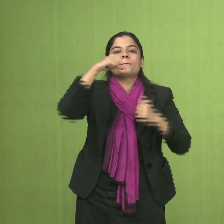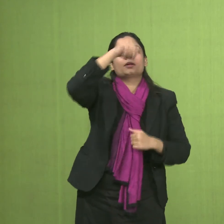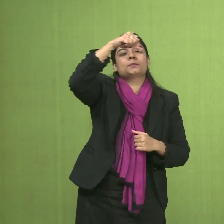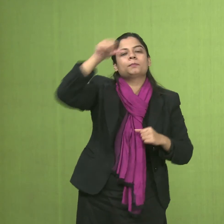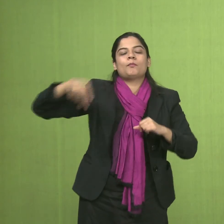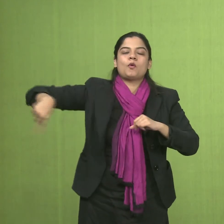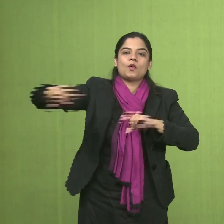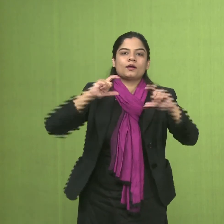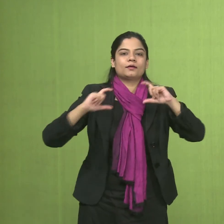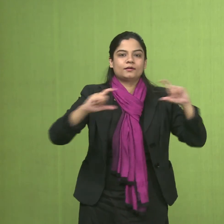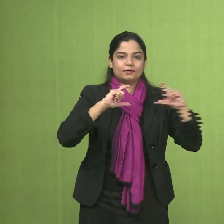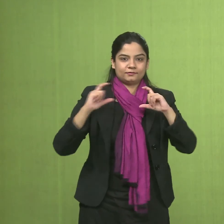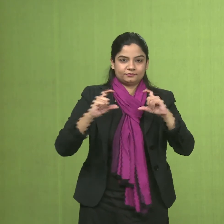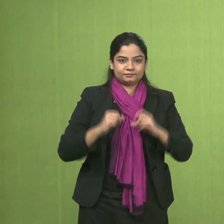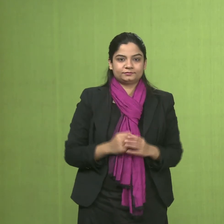conditioners, etc. Always do that.